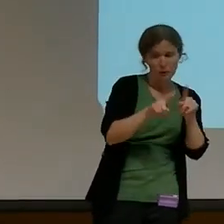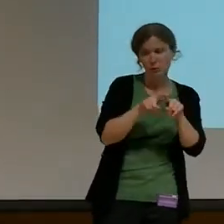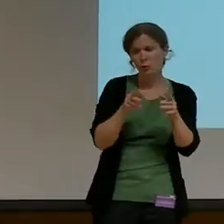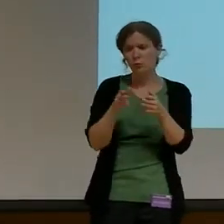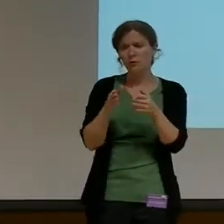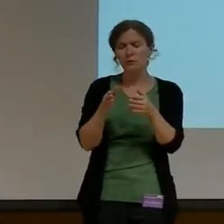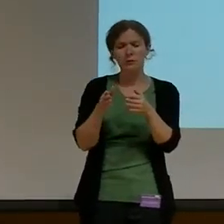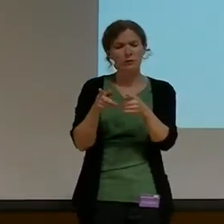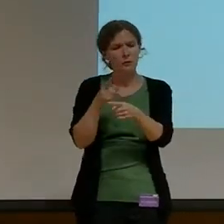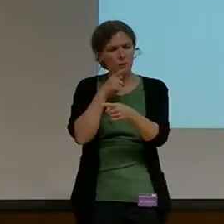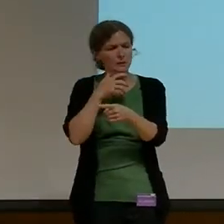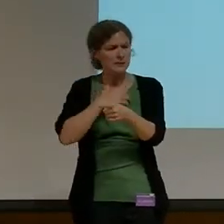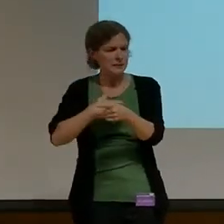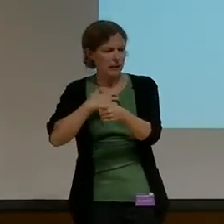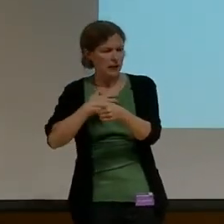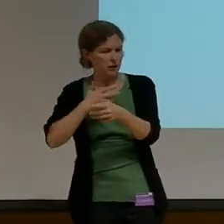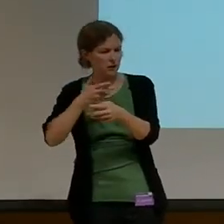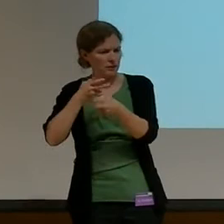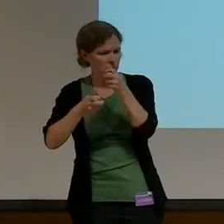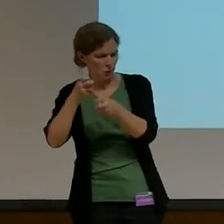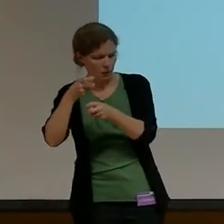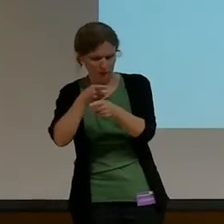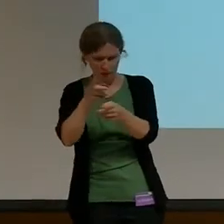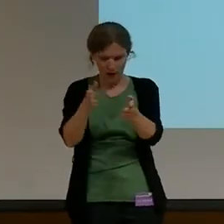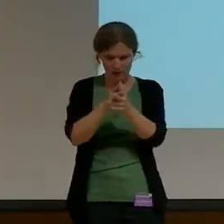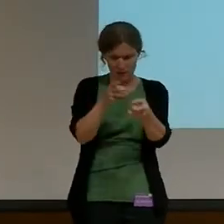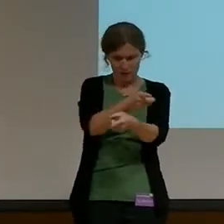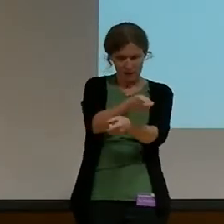with desire disorders,